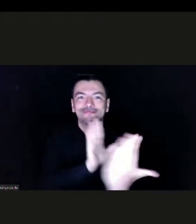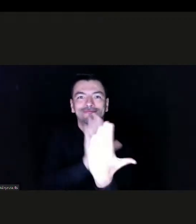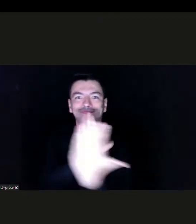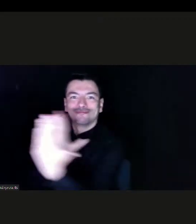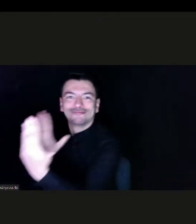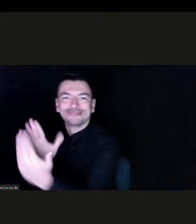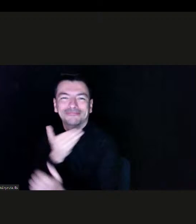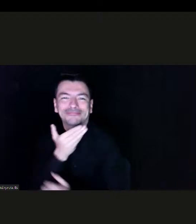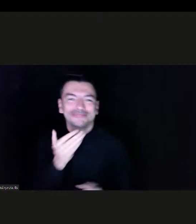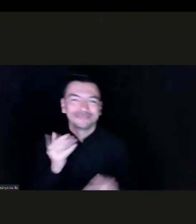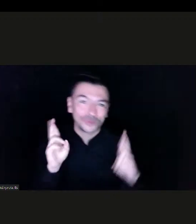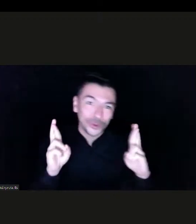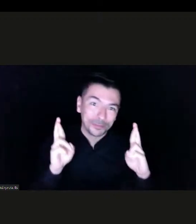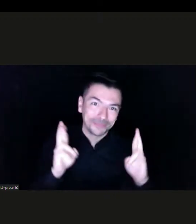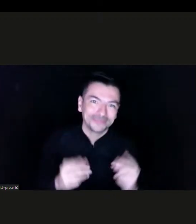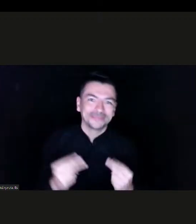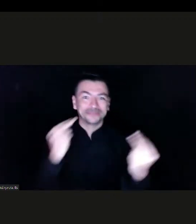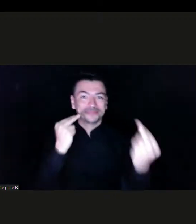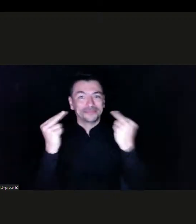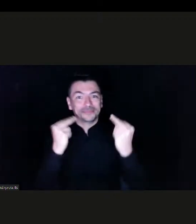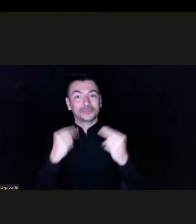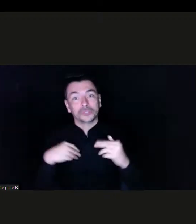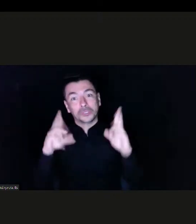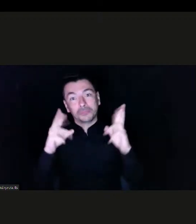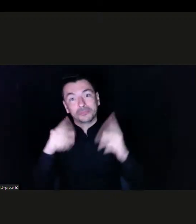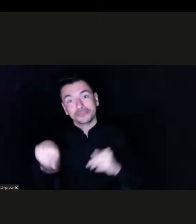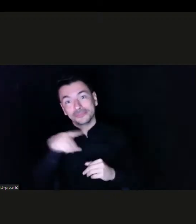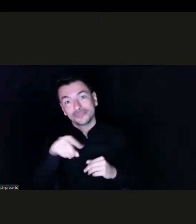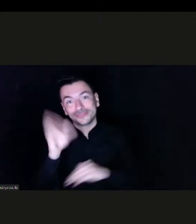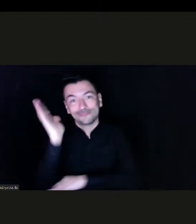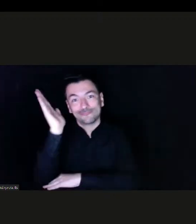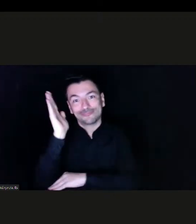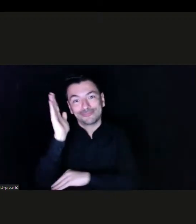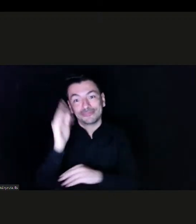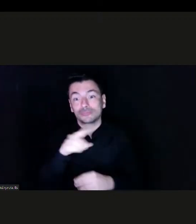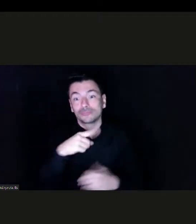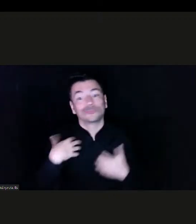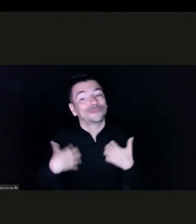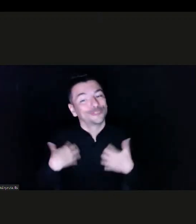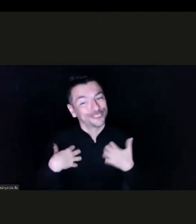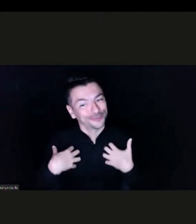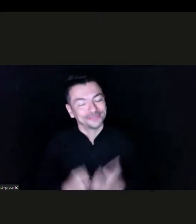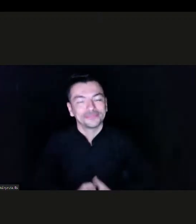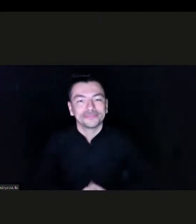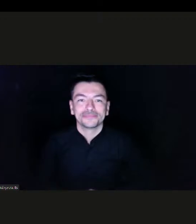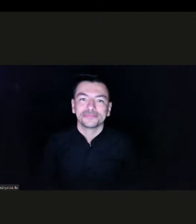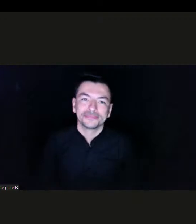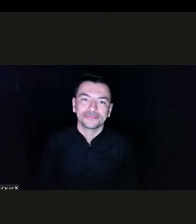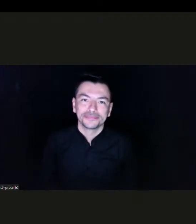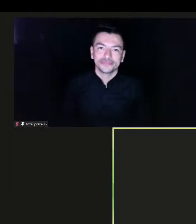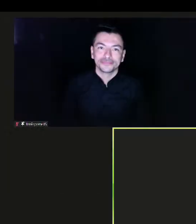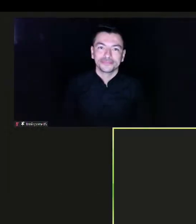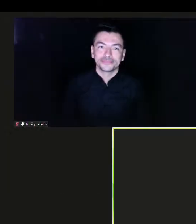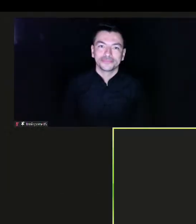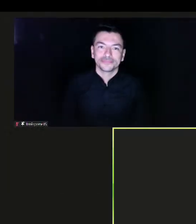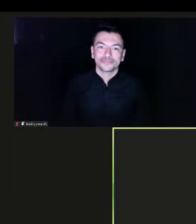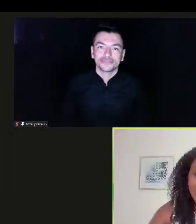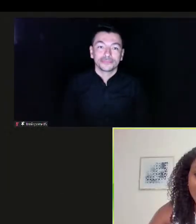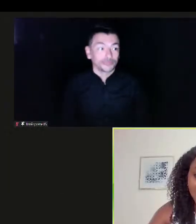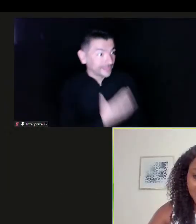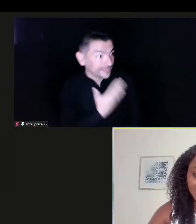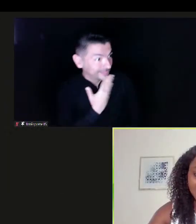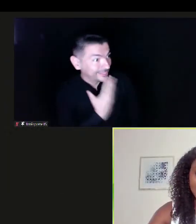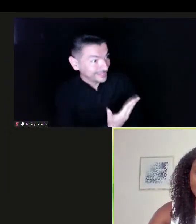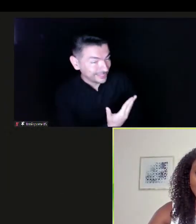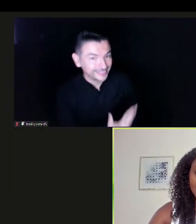Thank you so much, Mr. Weck. And of course, as a Barbadian, I think I speak for the Prime Minister and the Minister of Tourism, and we said we would love to have had you there